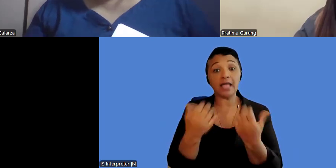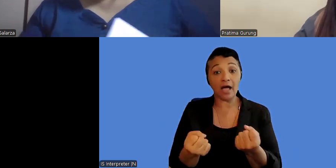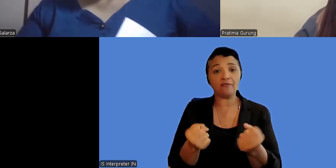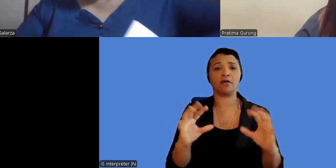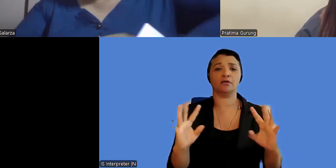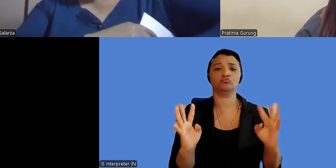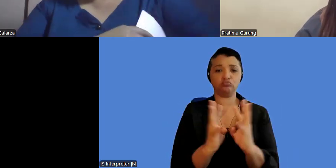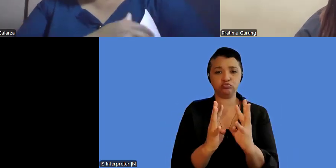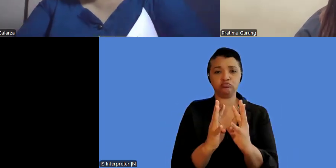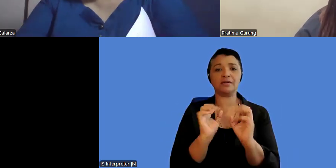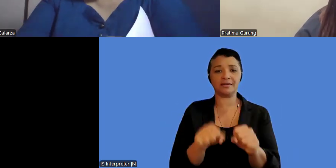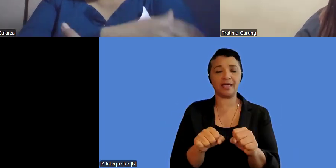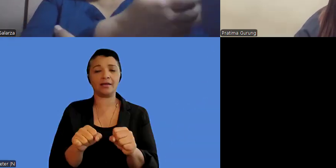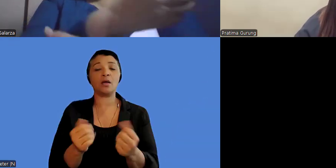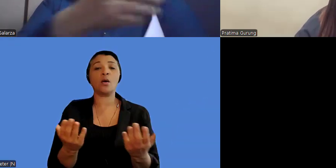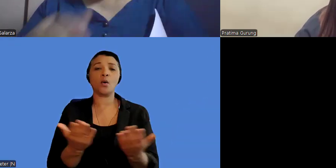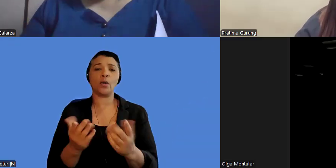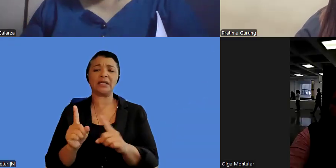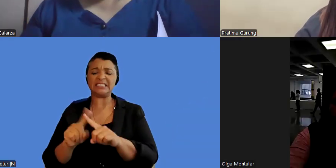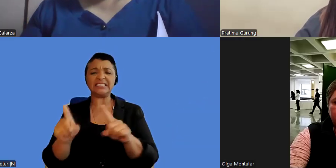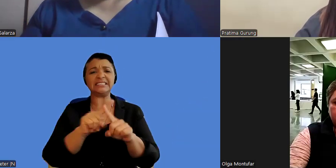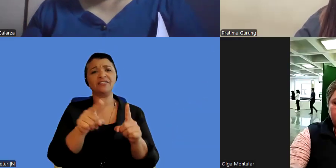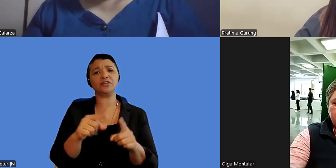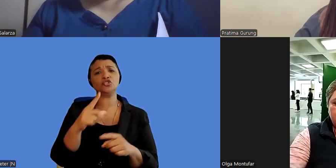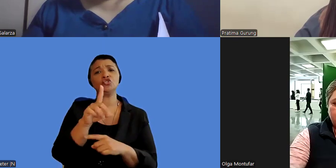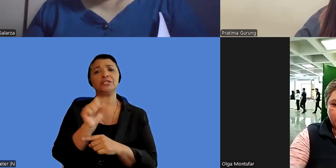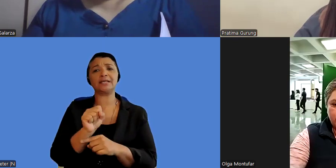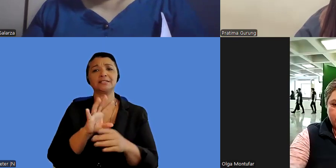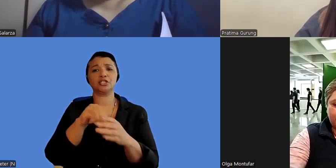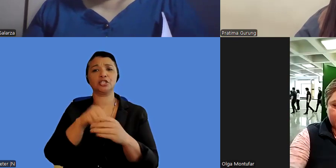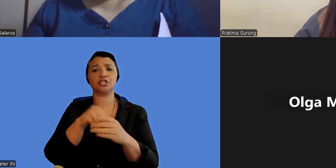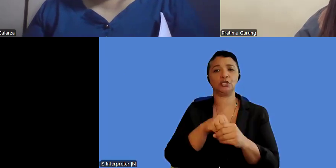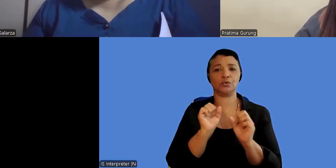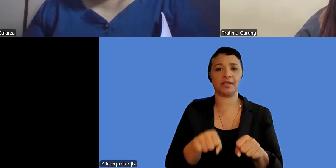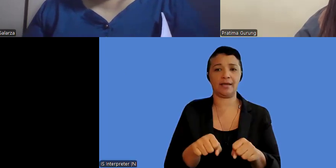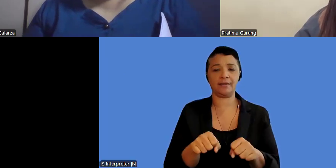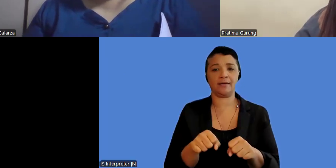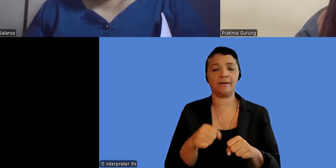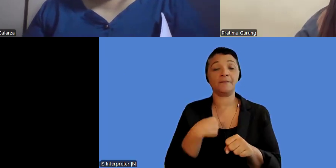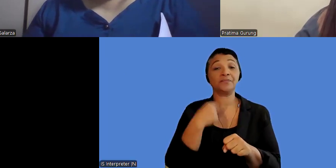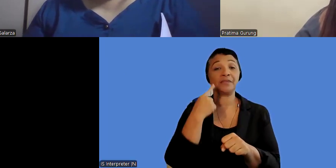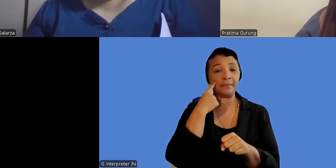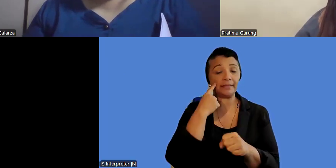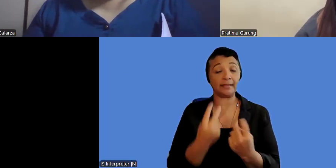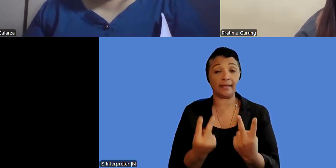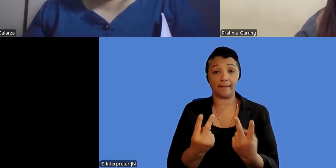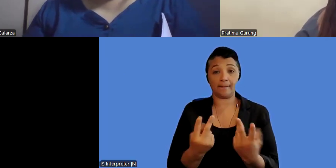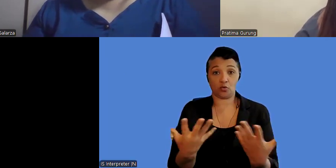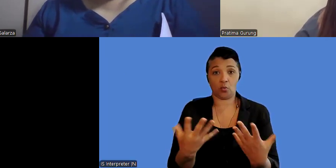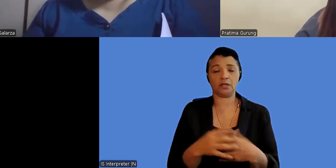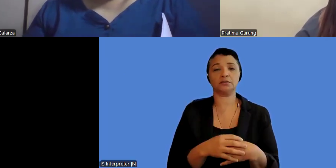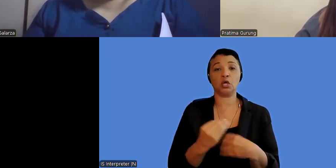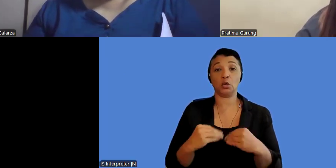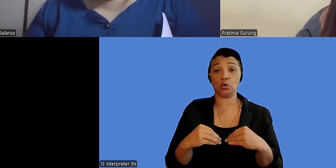in all the arenas of the GDS. So I think the voices of indigenous women, indigenous youth